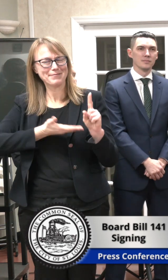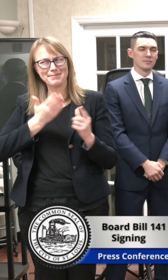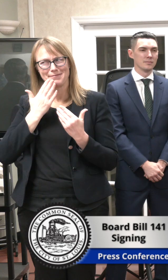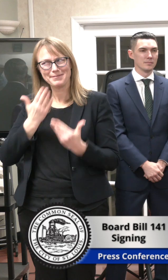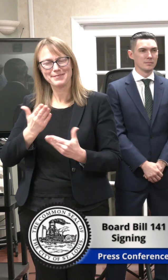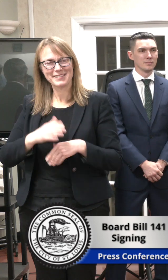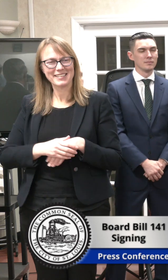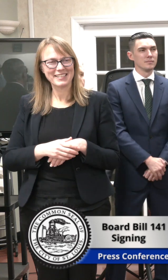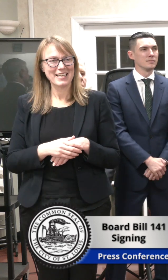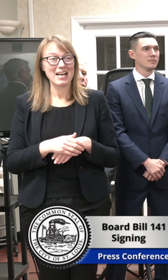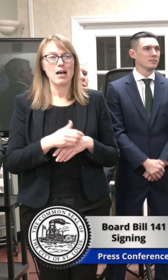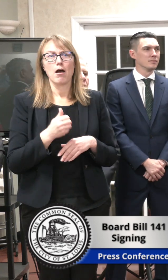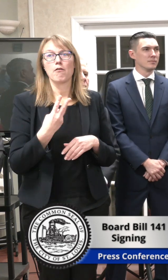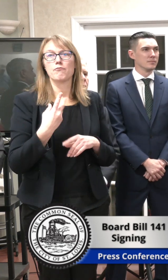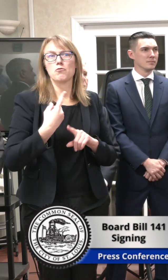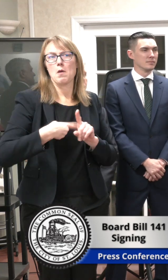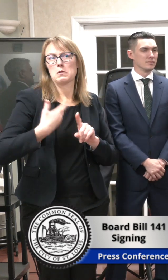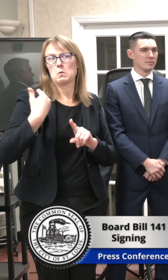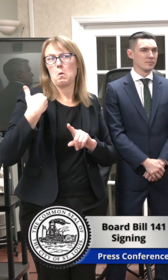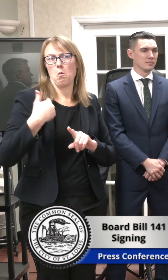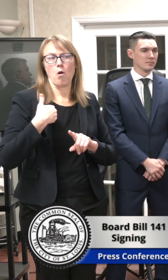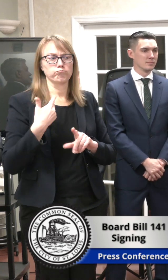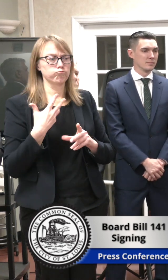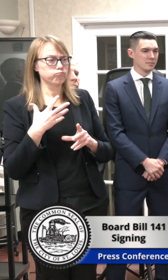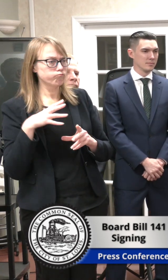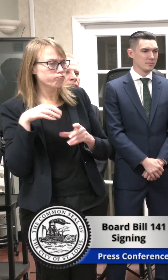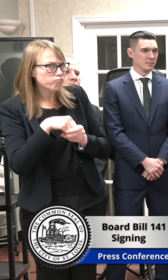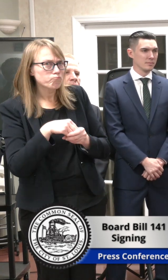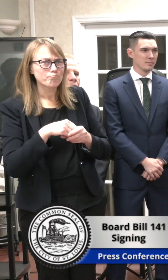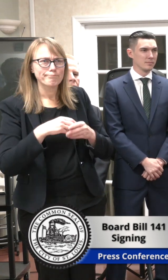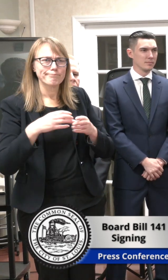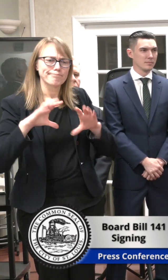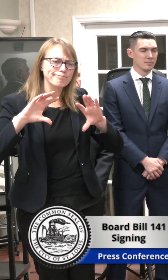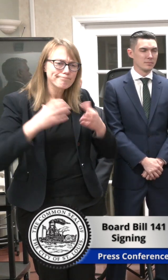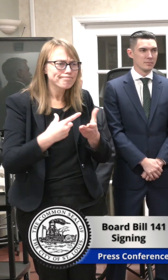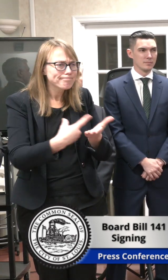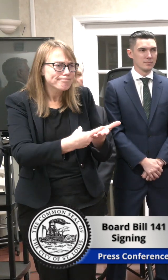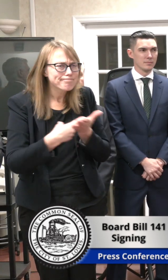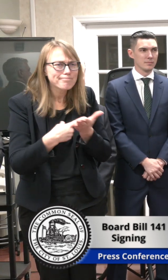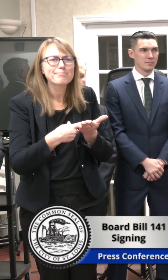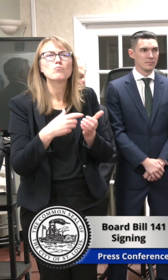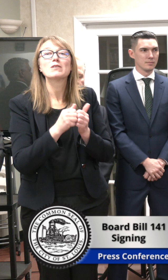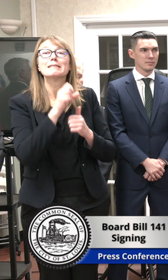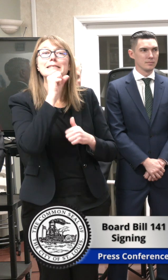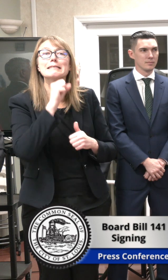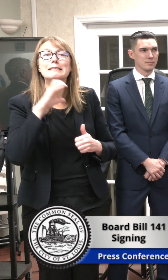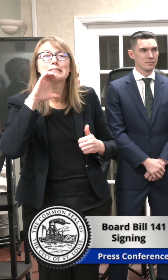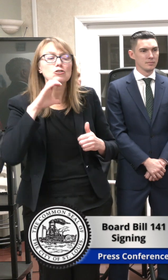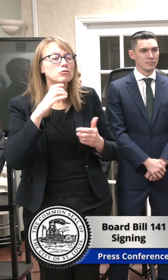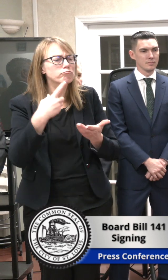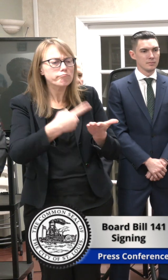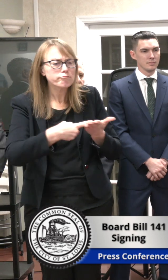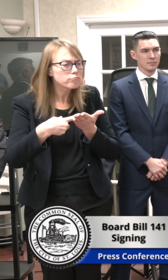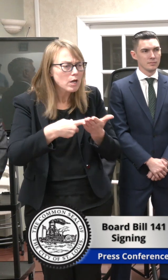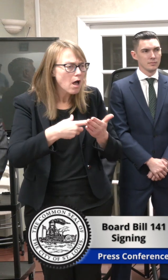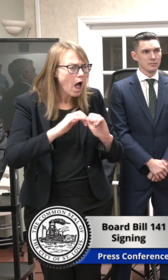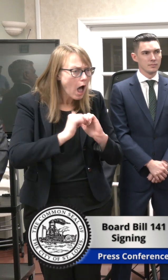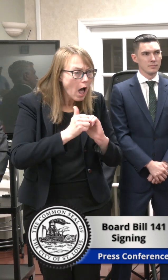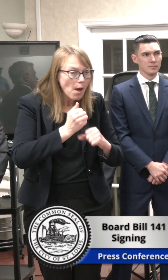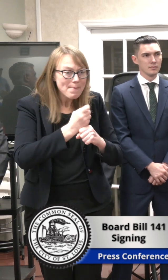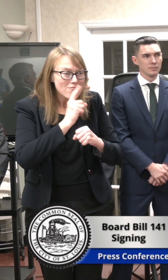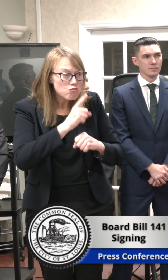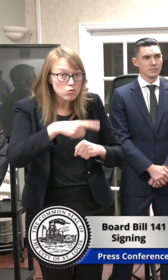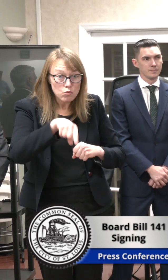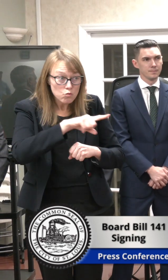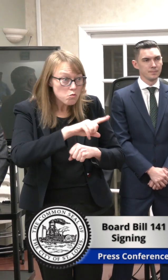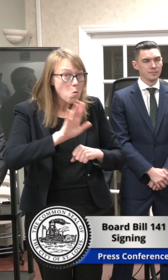Just a few months ago, I joined our seniors in a roundtable discussion about the importance of ensuring that they can stay in their homes